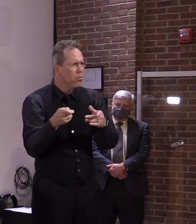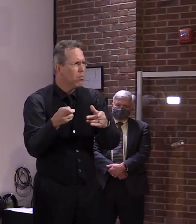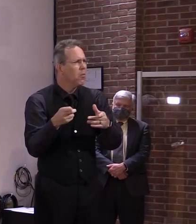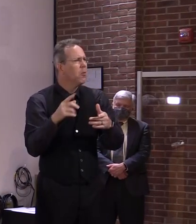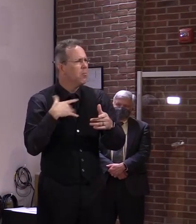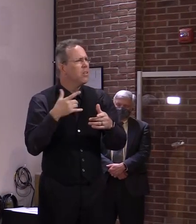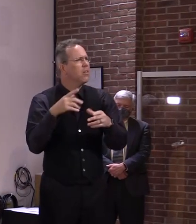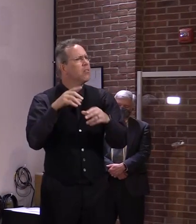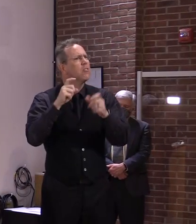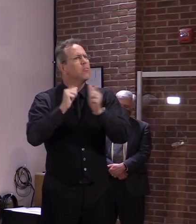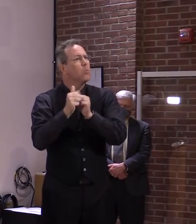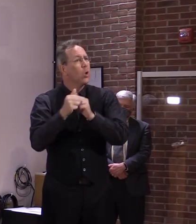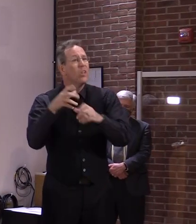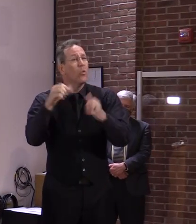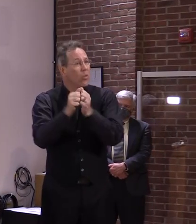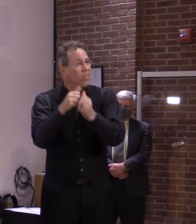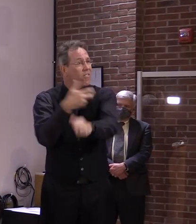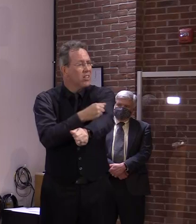there's something odd about